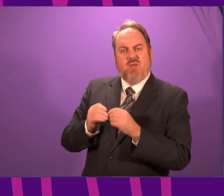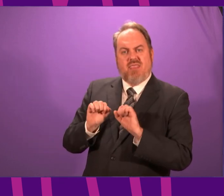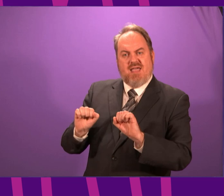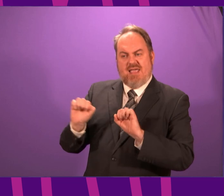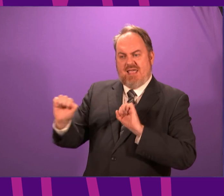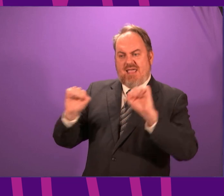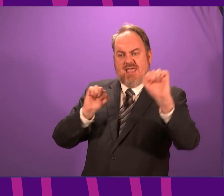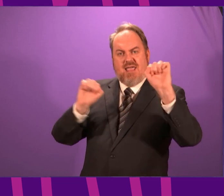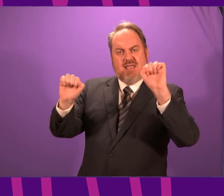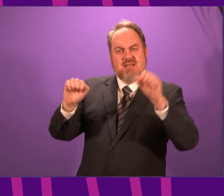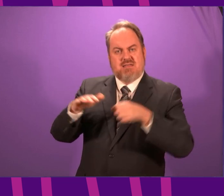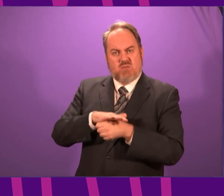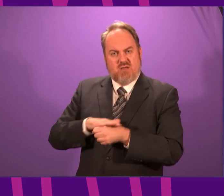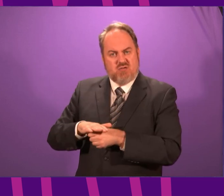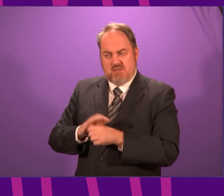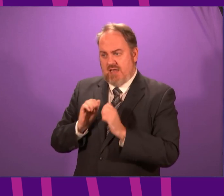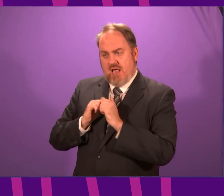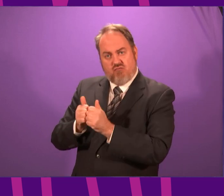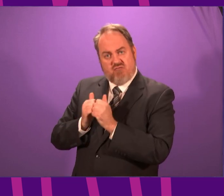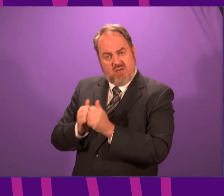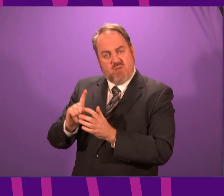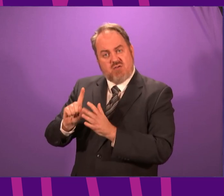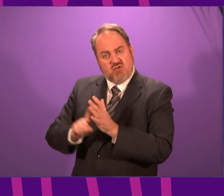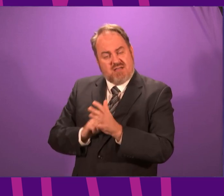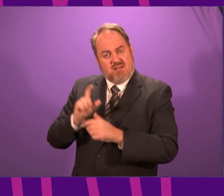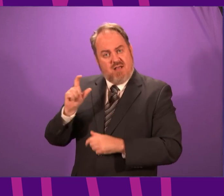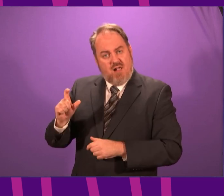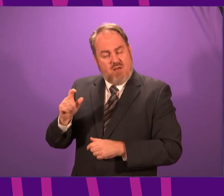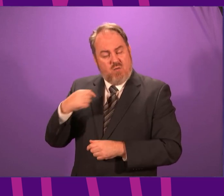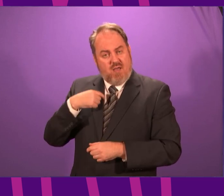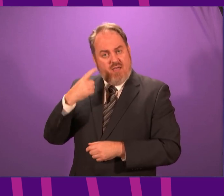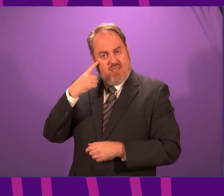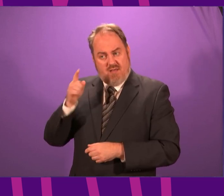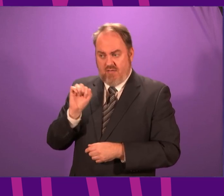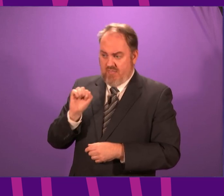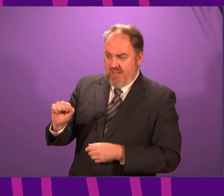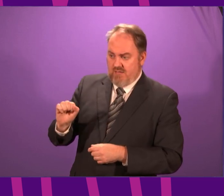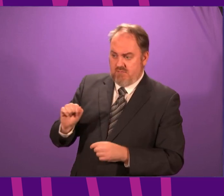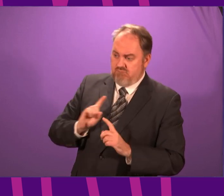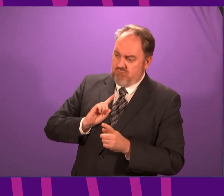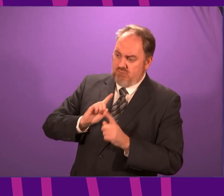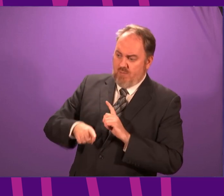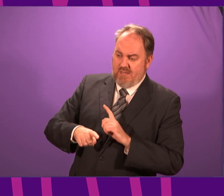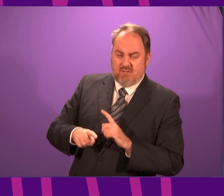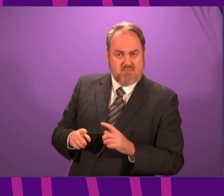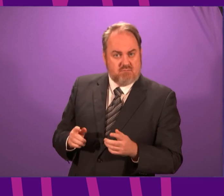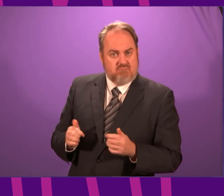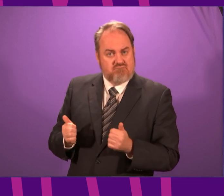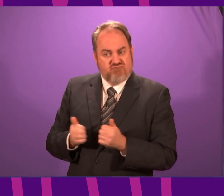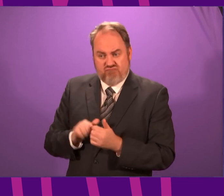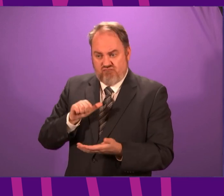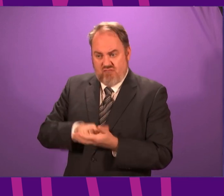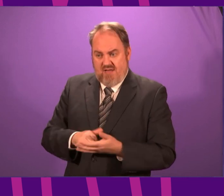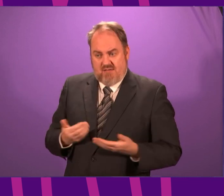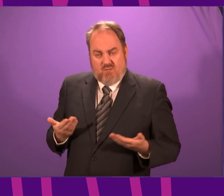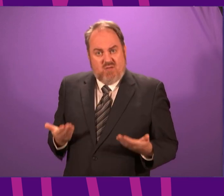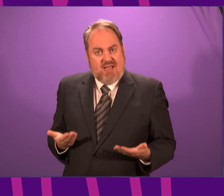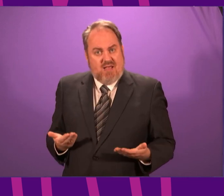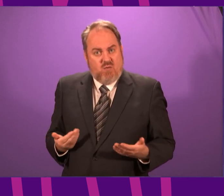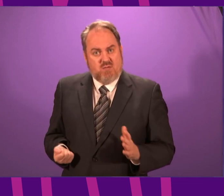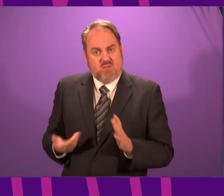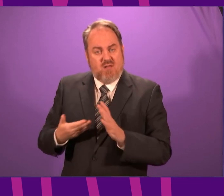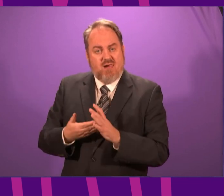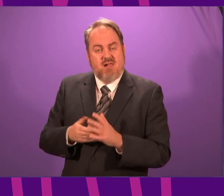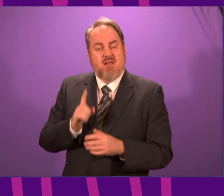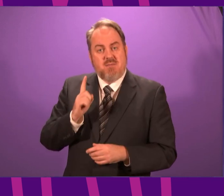I agreed with Jackson Carlaw then, and I still think that was very much a comment for today also. If a full UK-wide